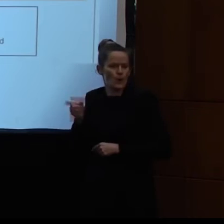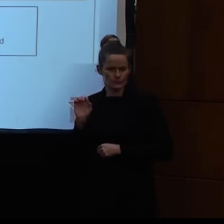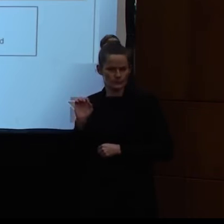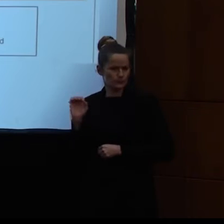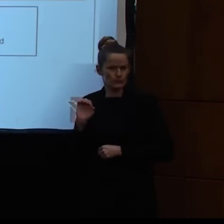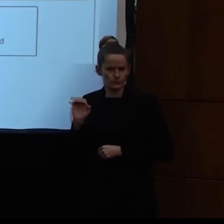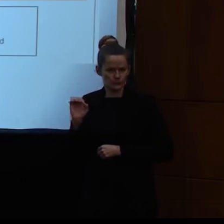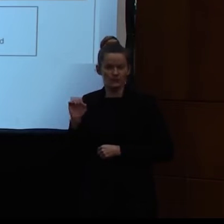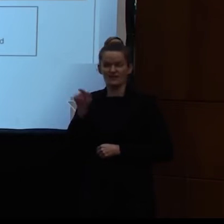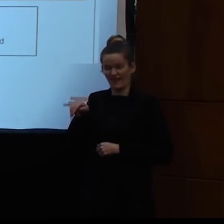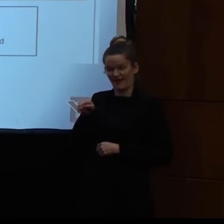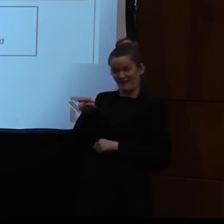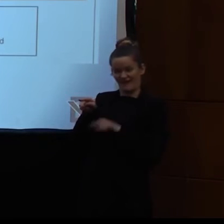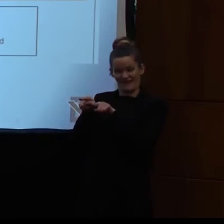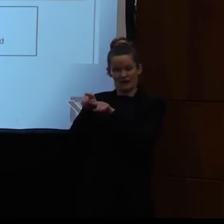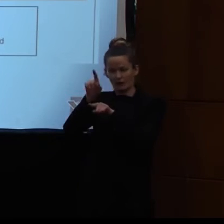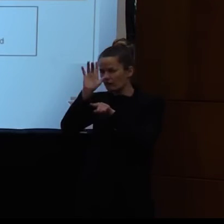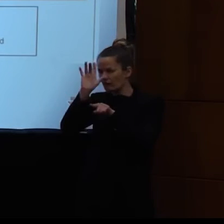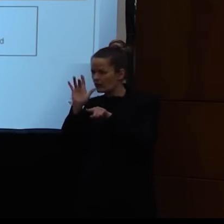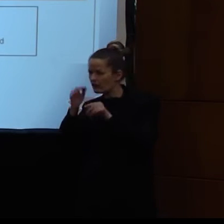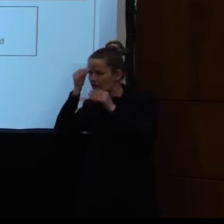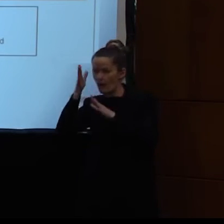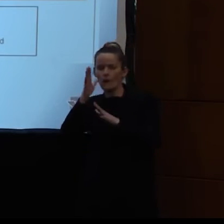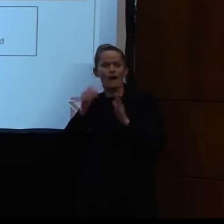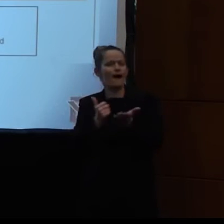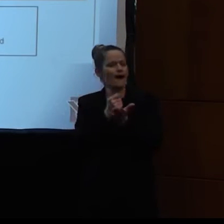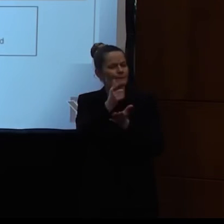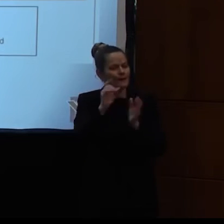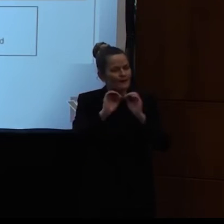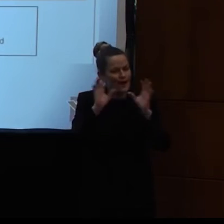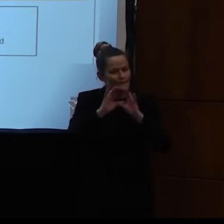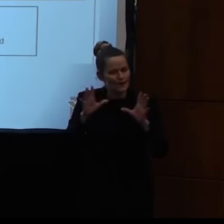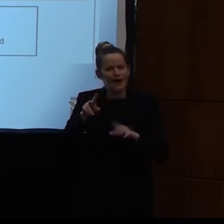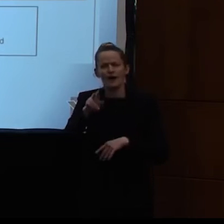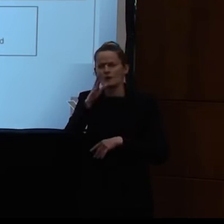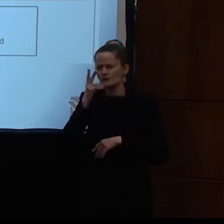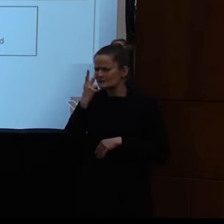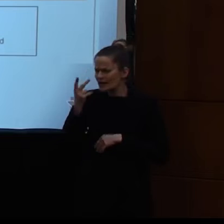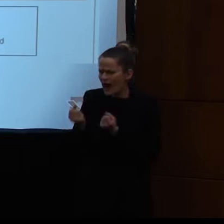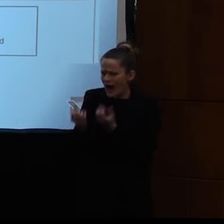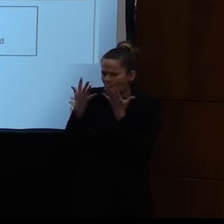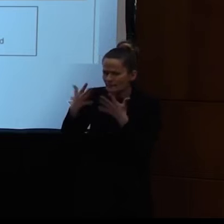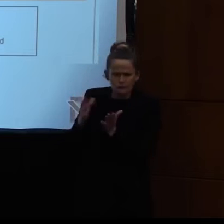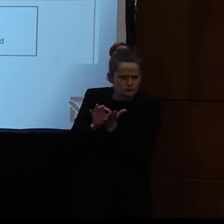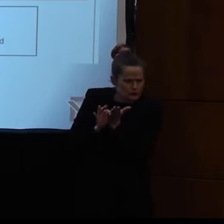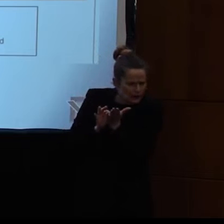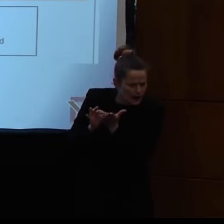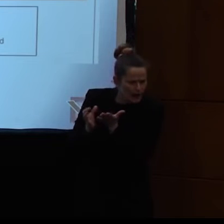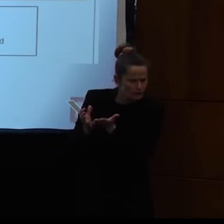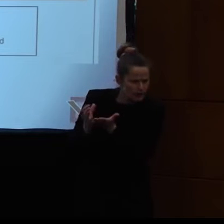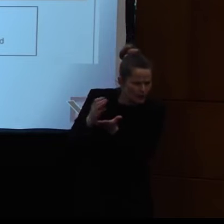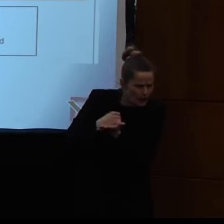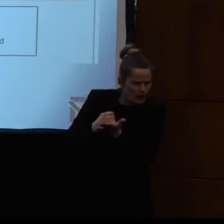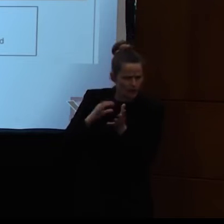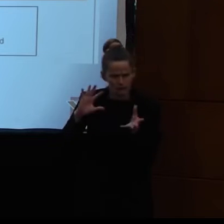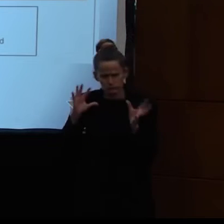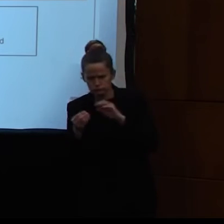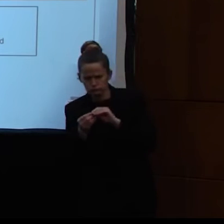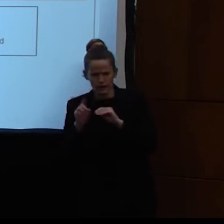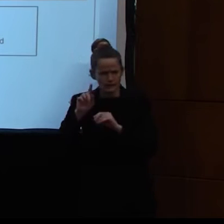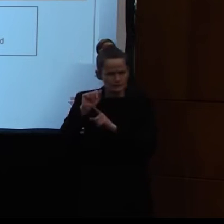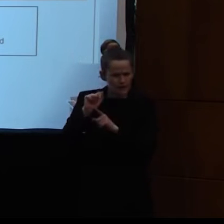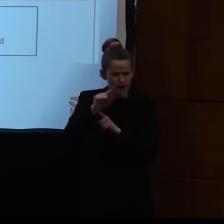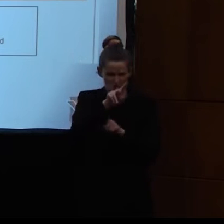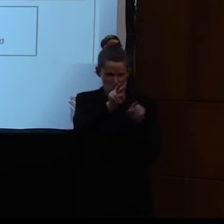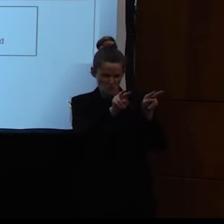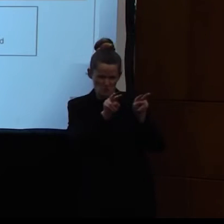folks understand where we are in the progress of reporting results tonight, so that if you look at a page and you see there's only 1 precinct outstanding